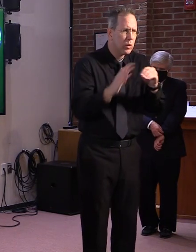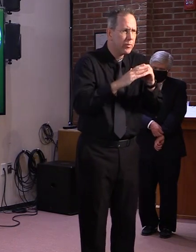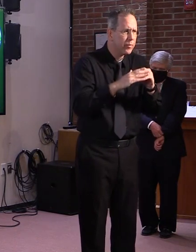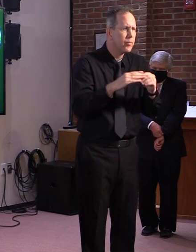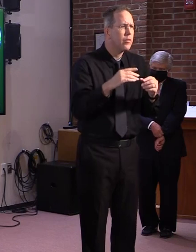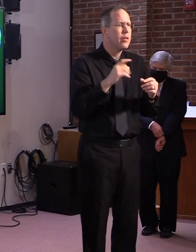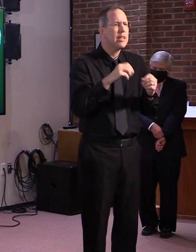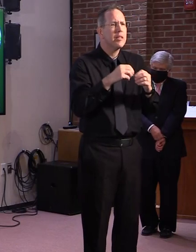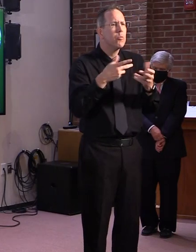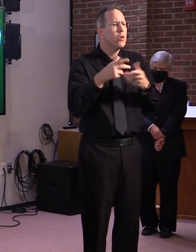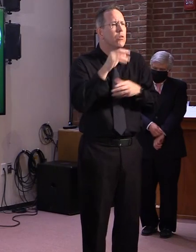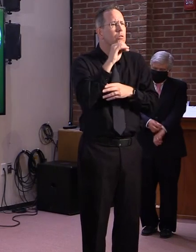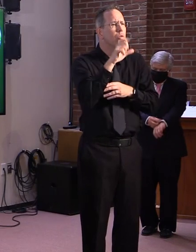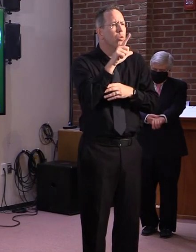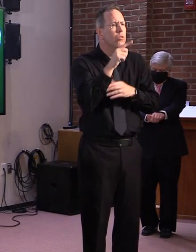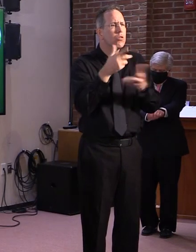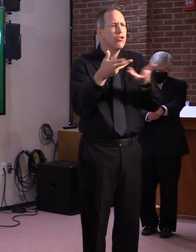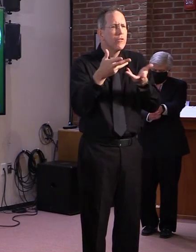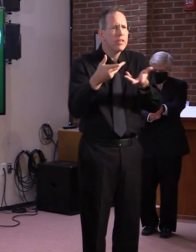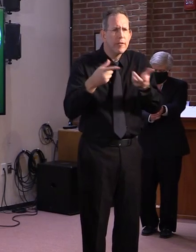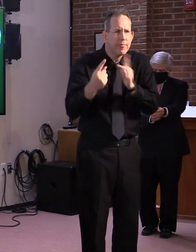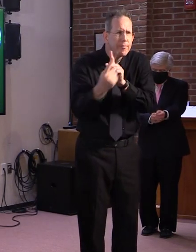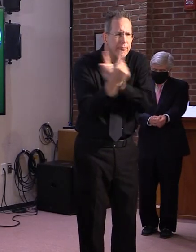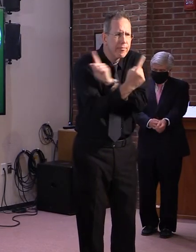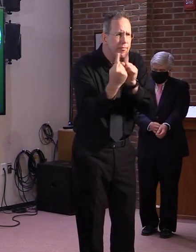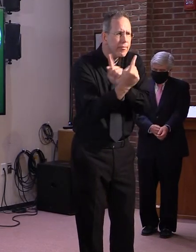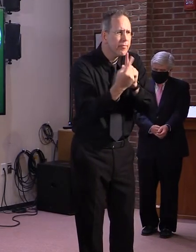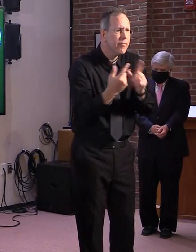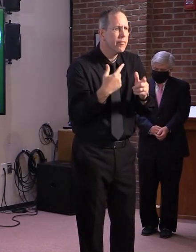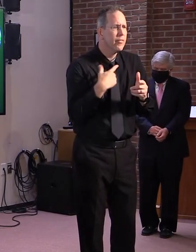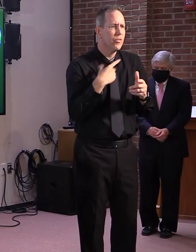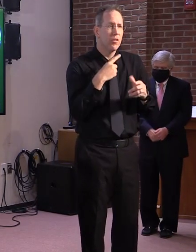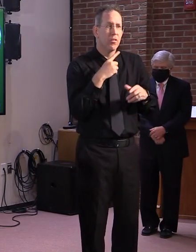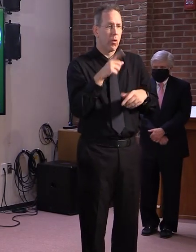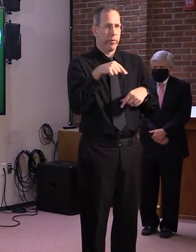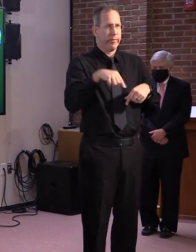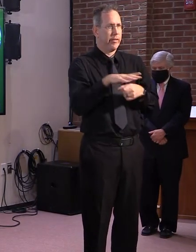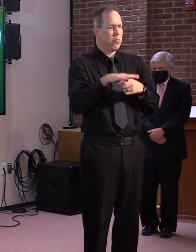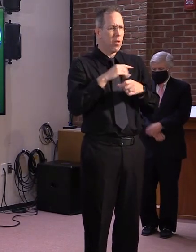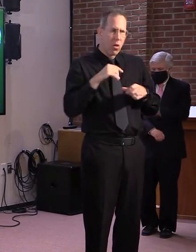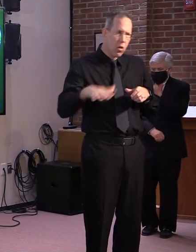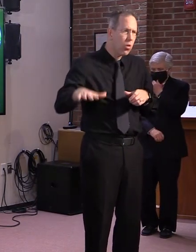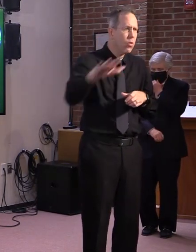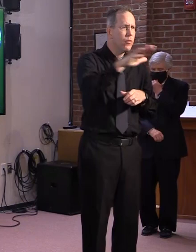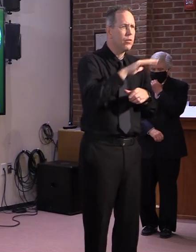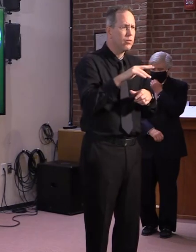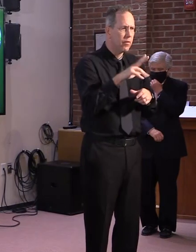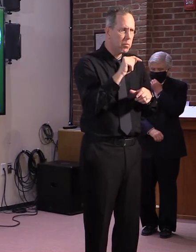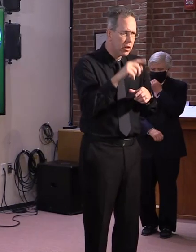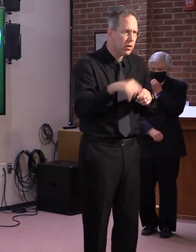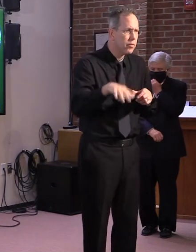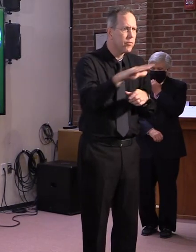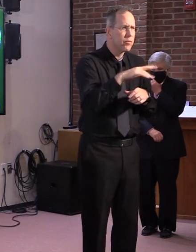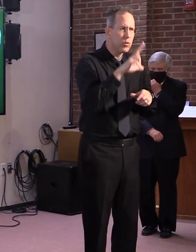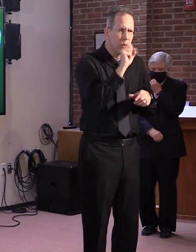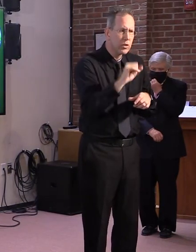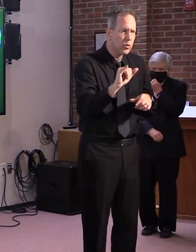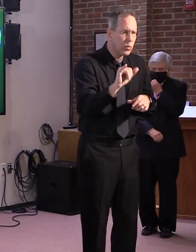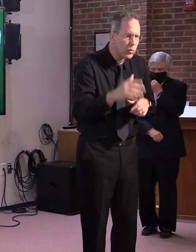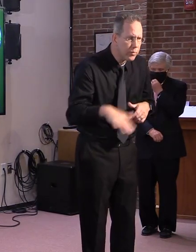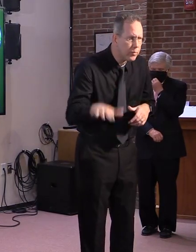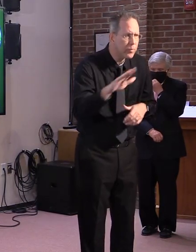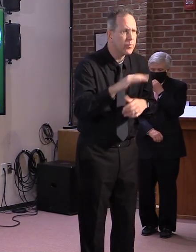they only exist in some areas now. It is no secret that the scope of things that